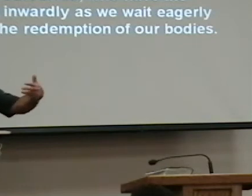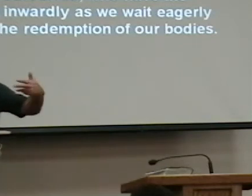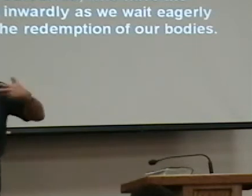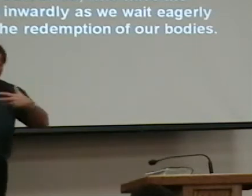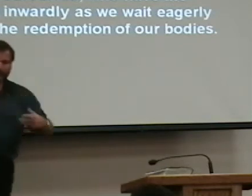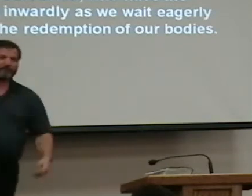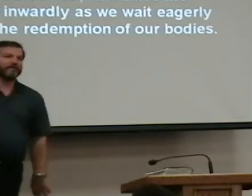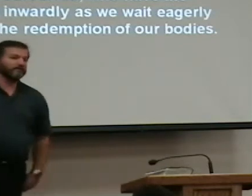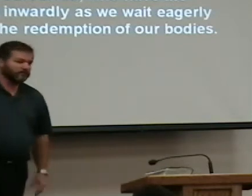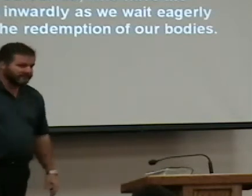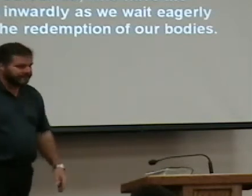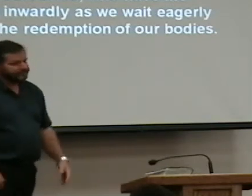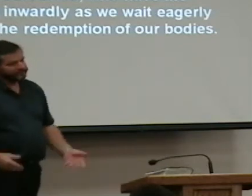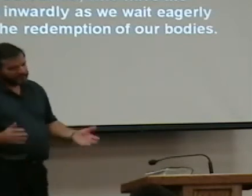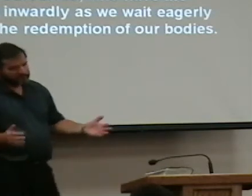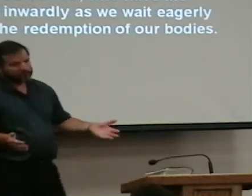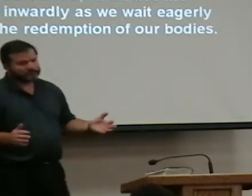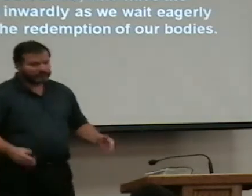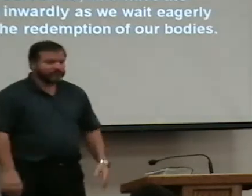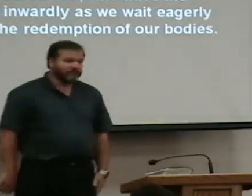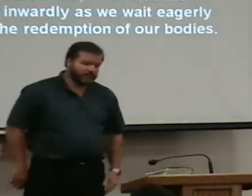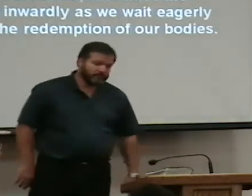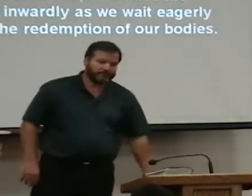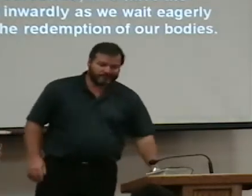They come in. Hey, hey. They talked.